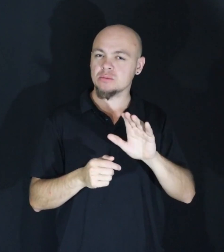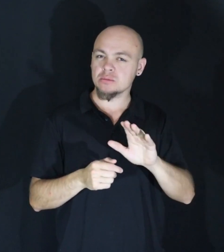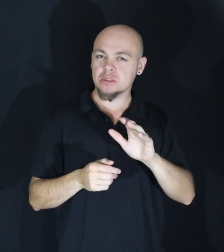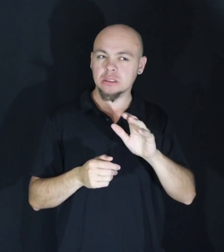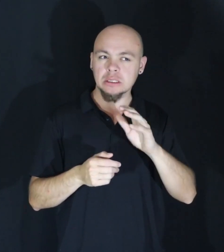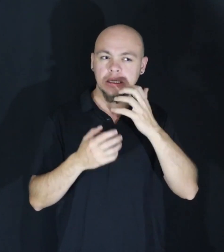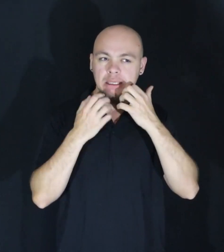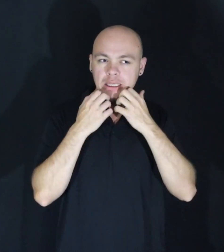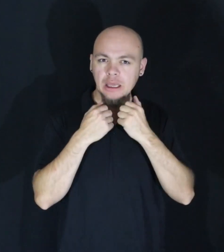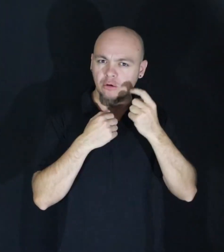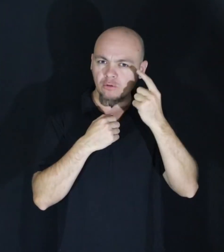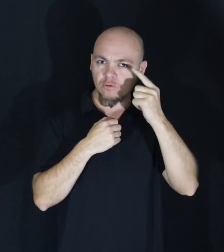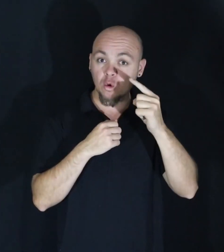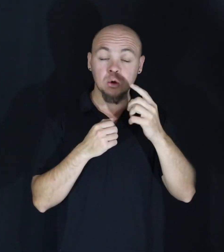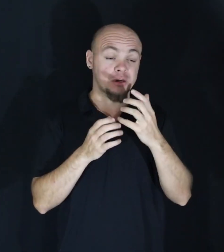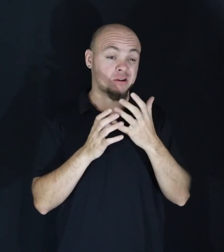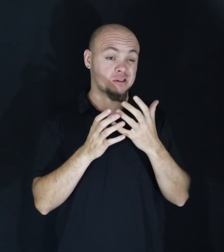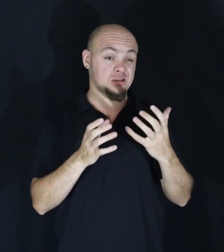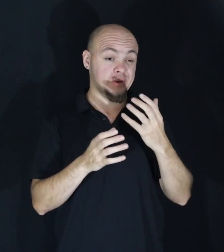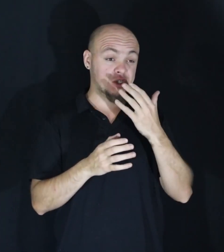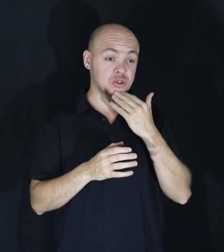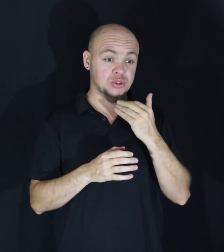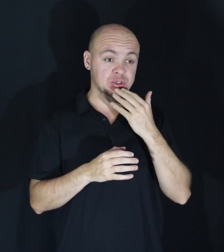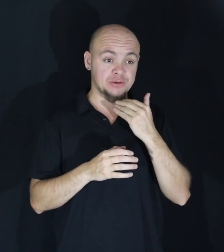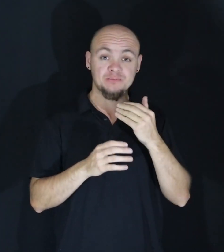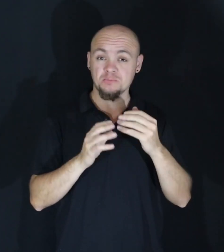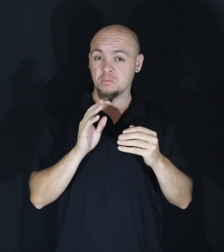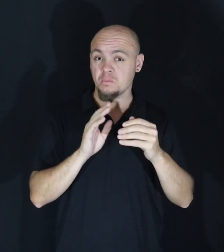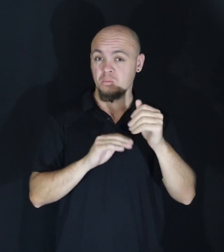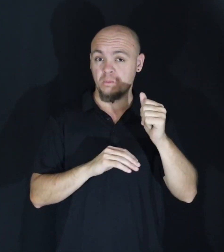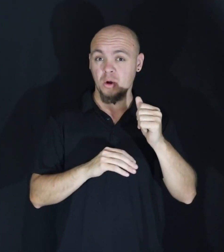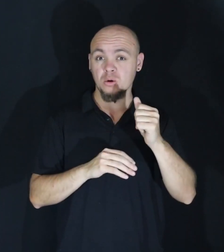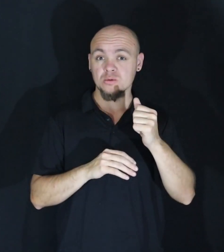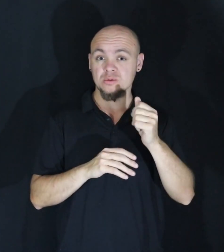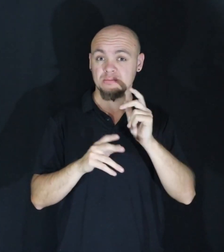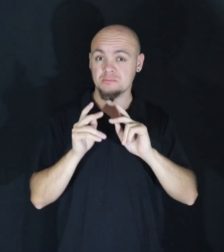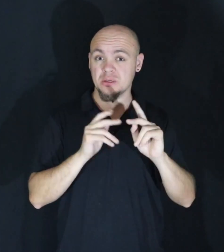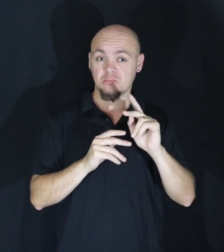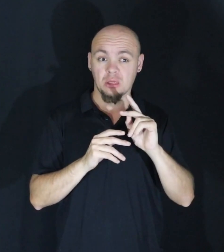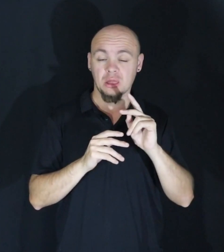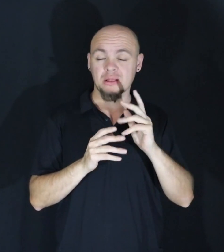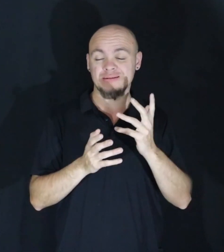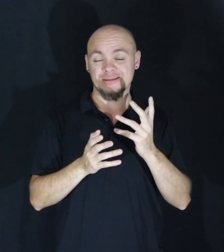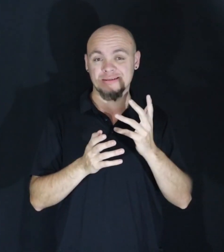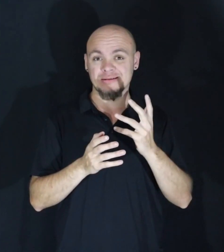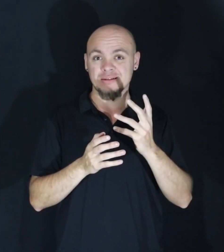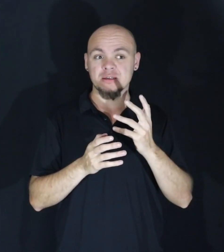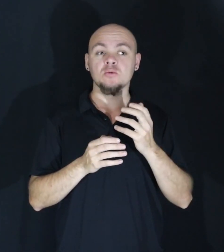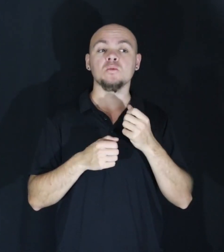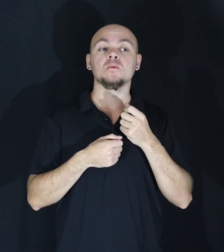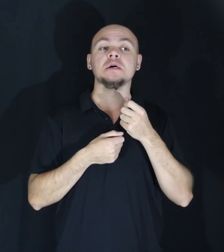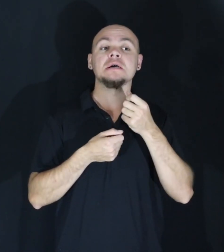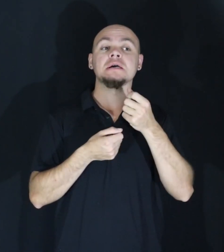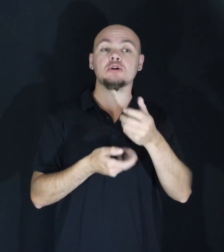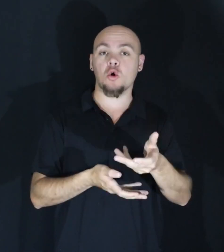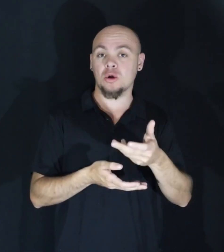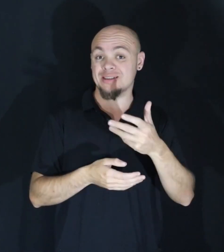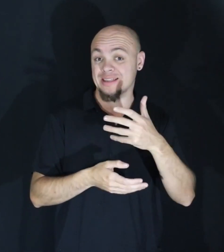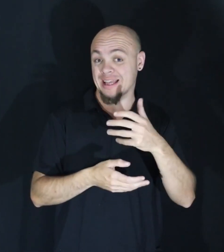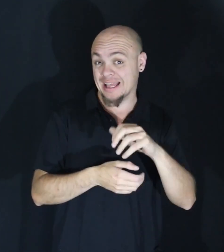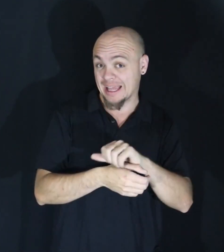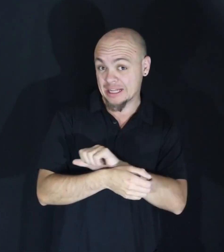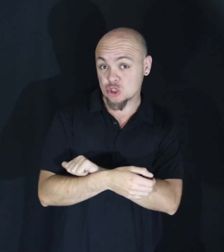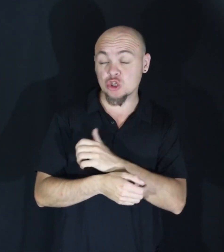Because too much sugar, which is what most people consume, may lead to cancer, heart